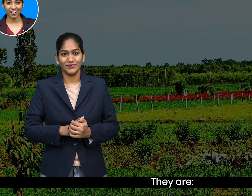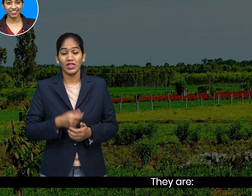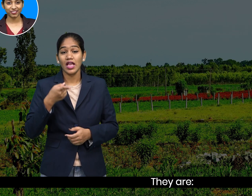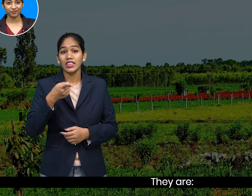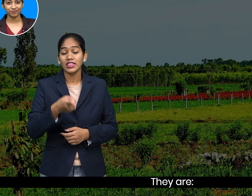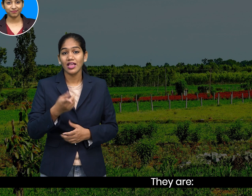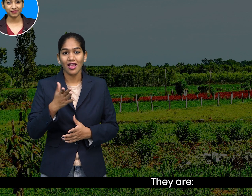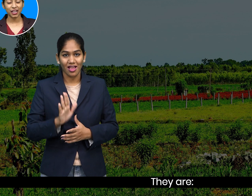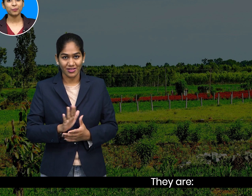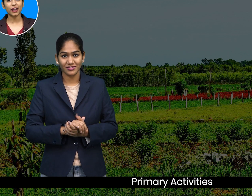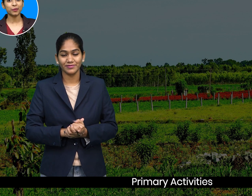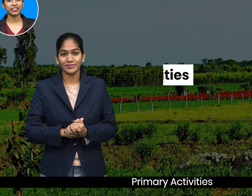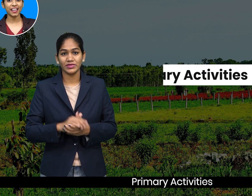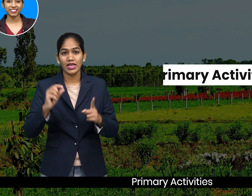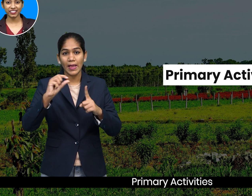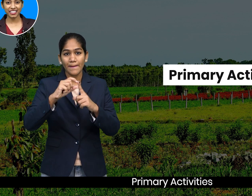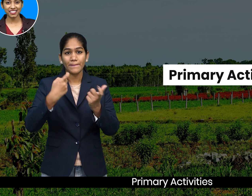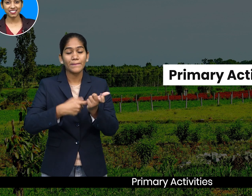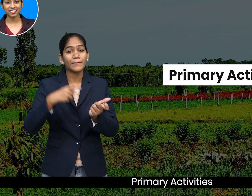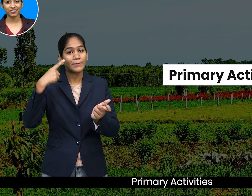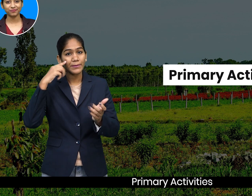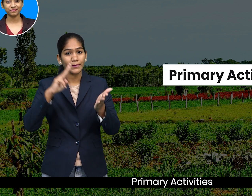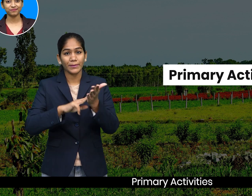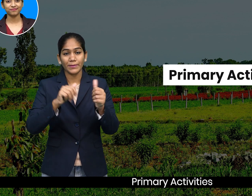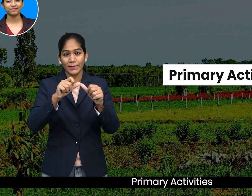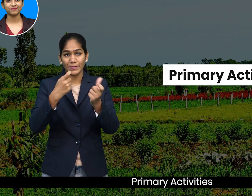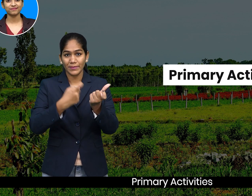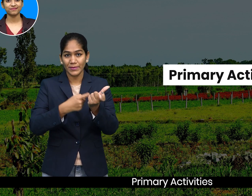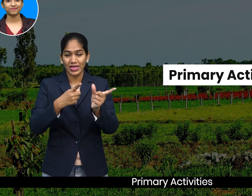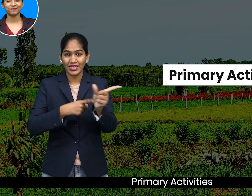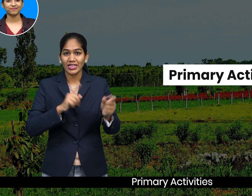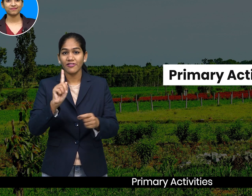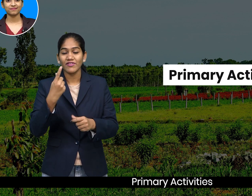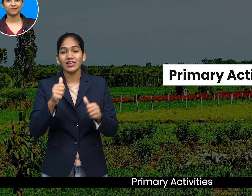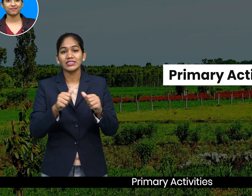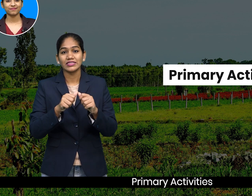They are primary activities,